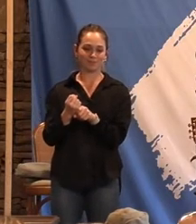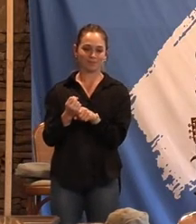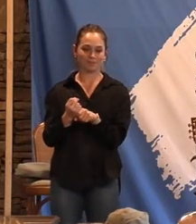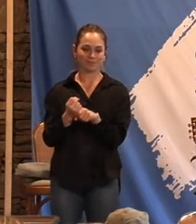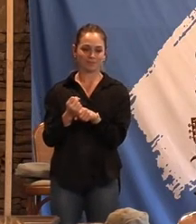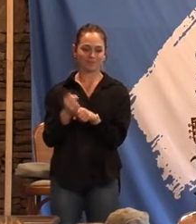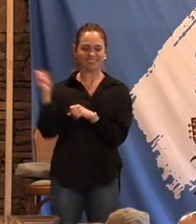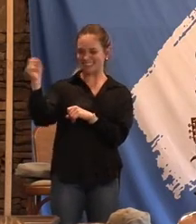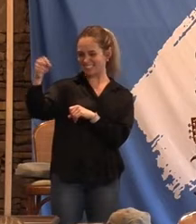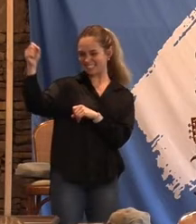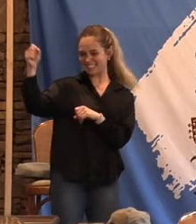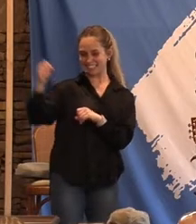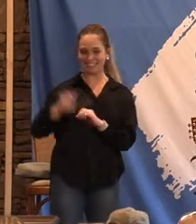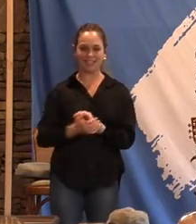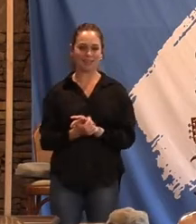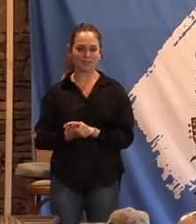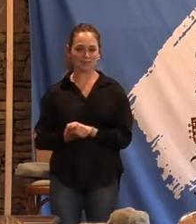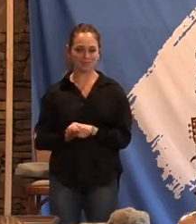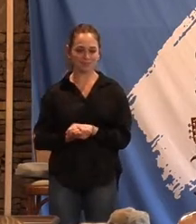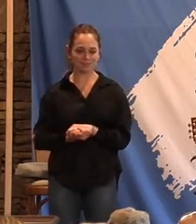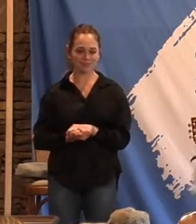years. Yeah.